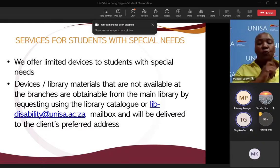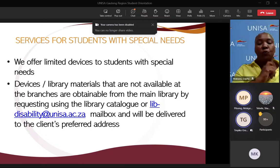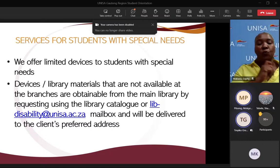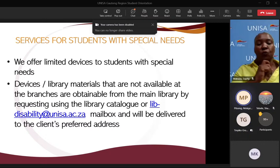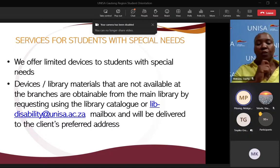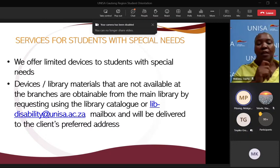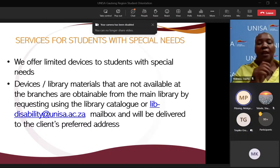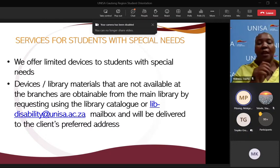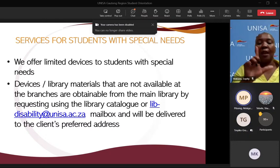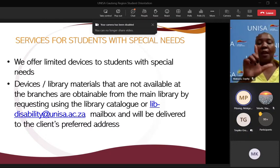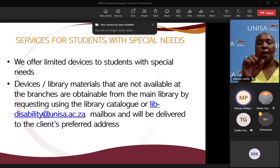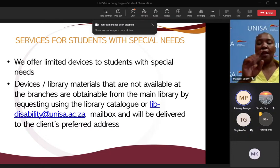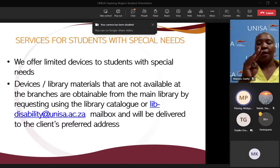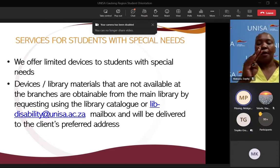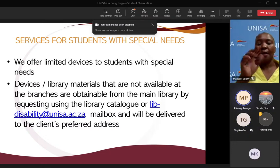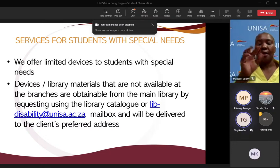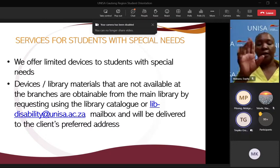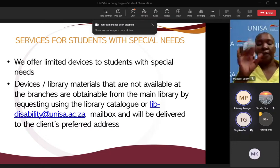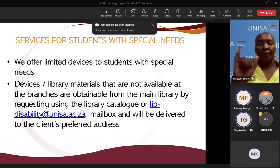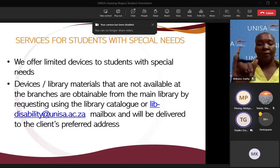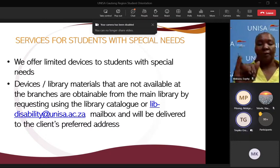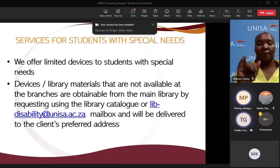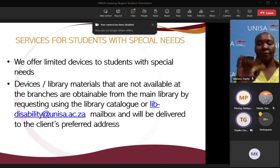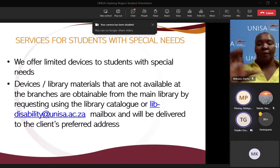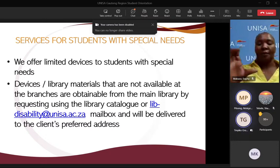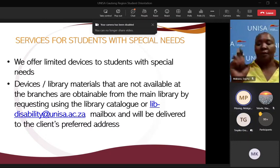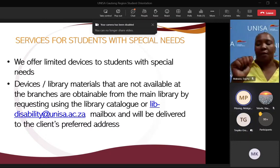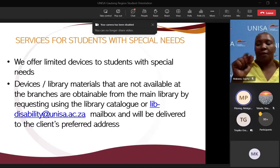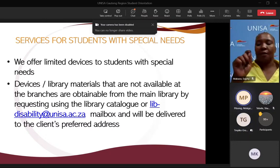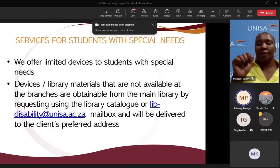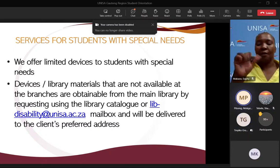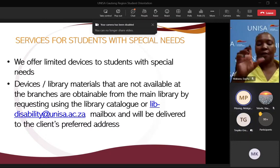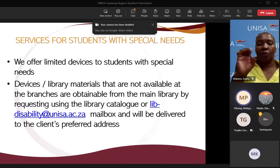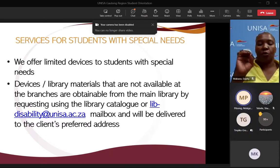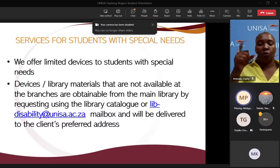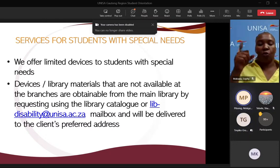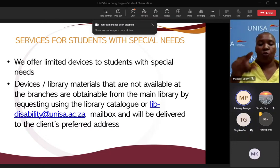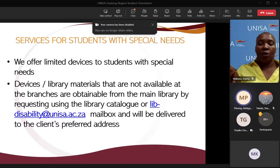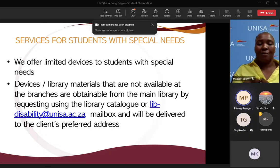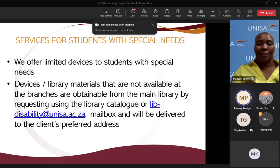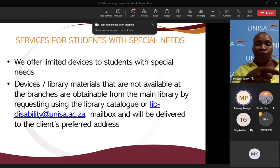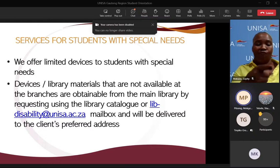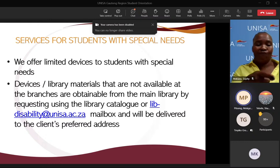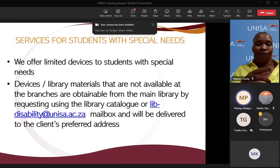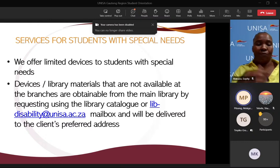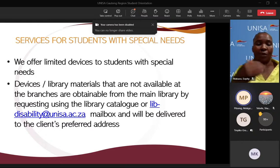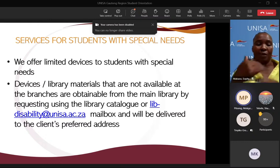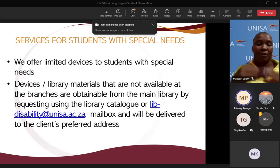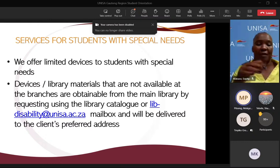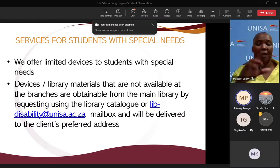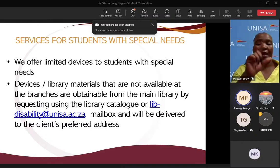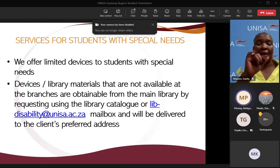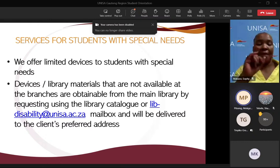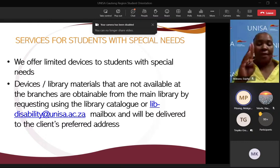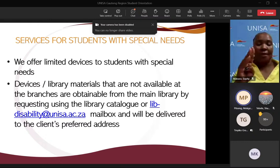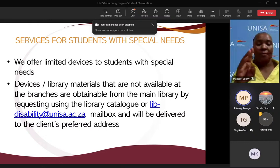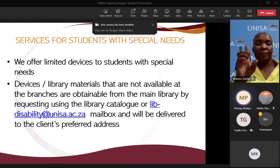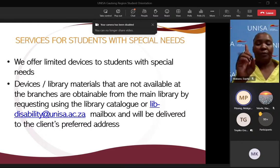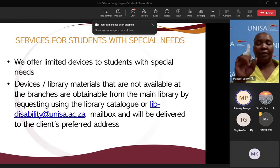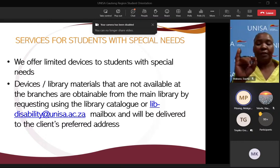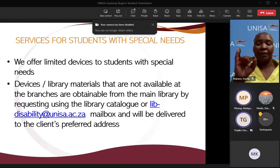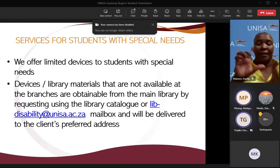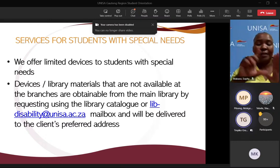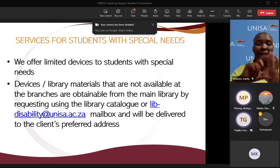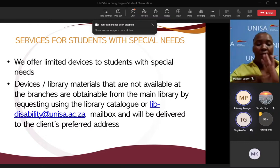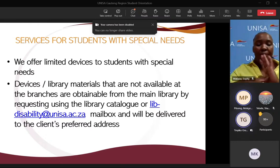or you can use this mailbox which is lib there's a disability at unisa.ac.za